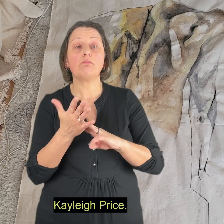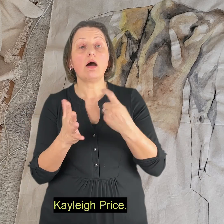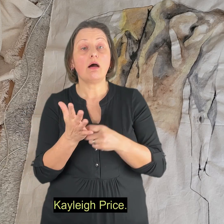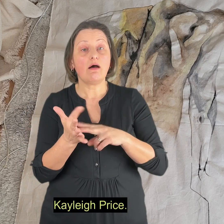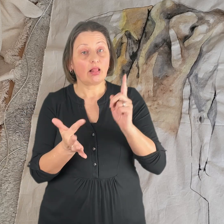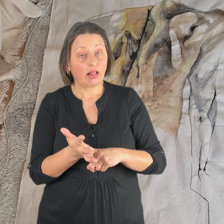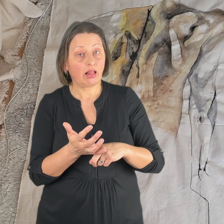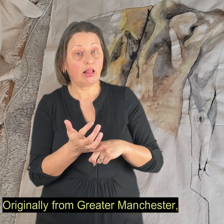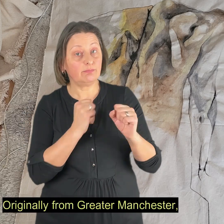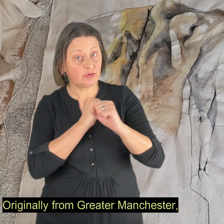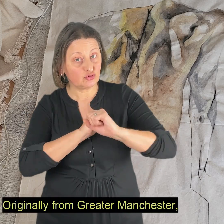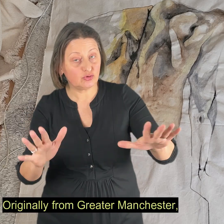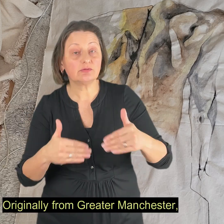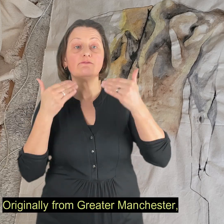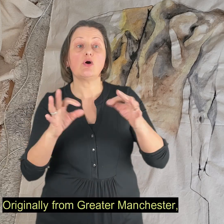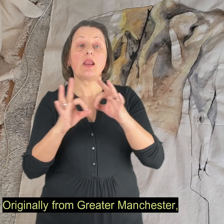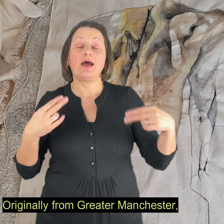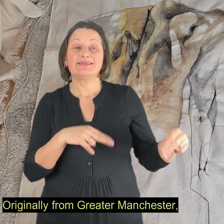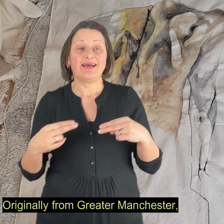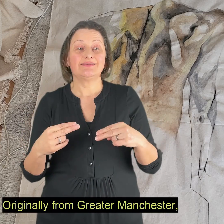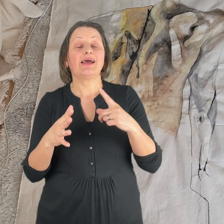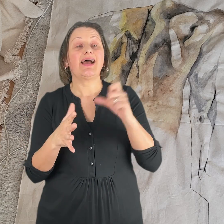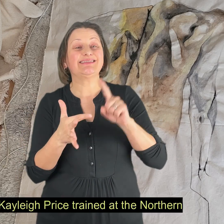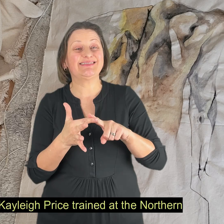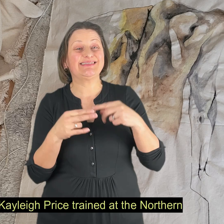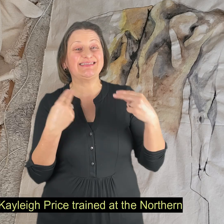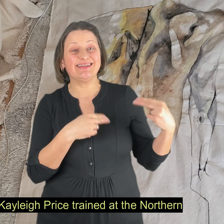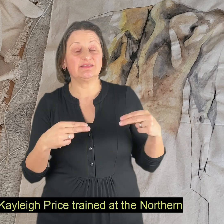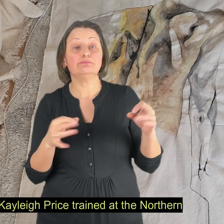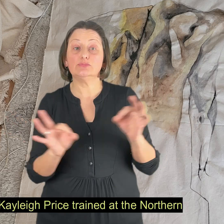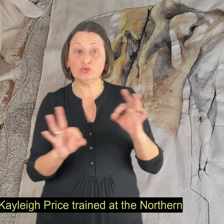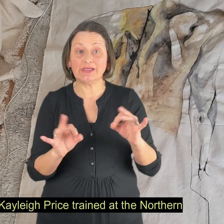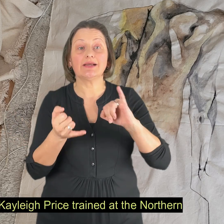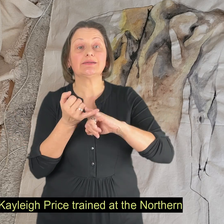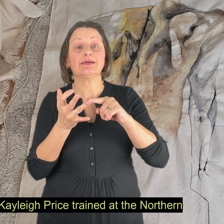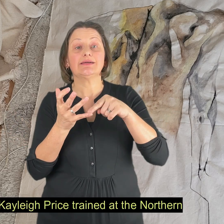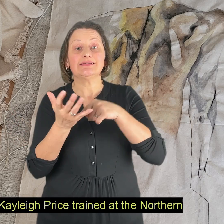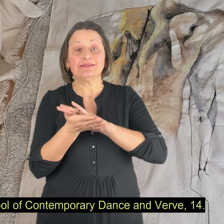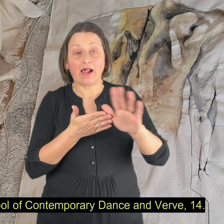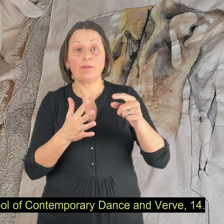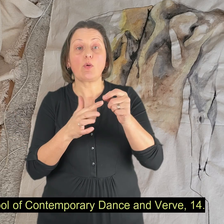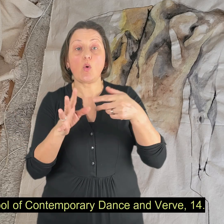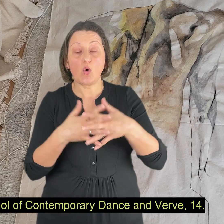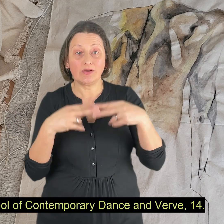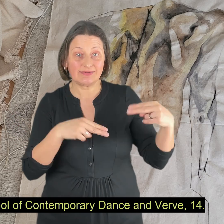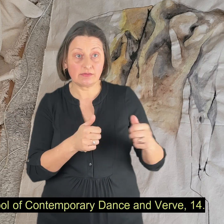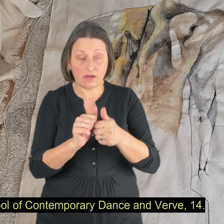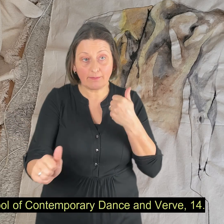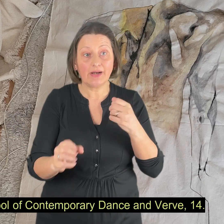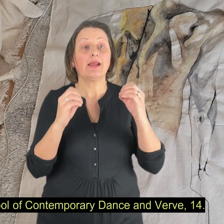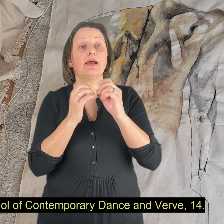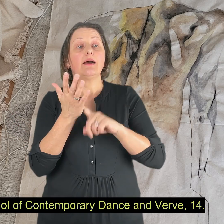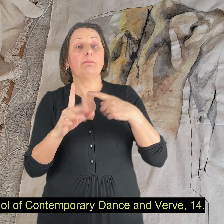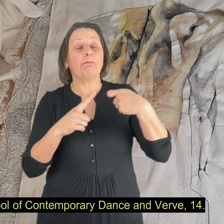Kaylee Price. Originally from Greater Manchester, Kaylee Price trained at the Northern School of Contemporary Dance